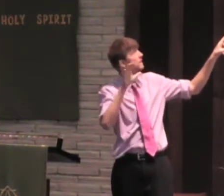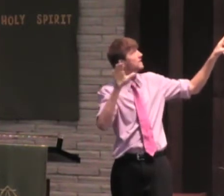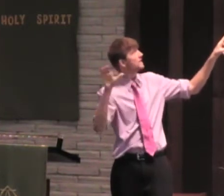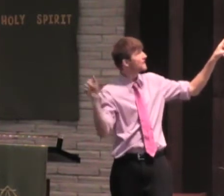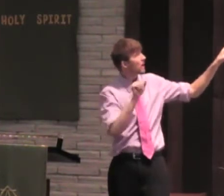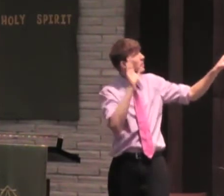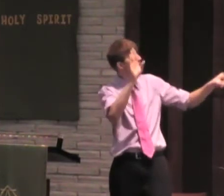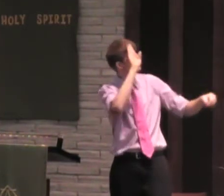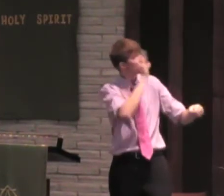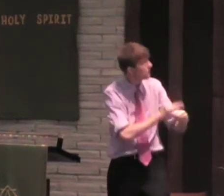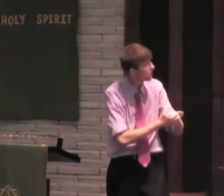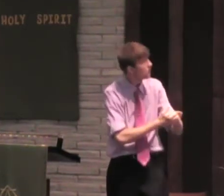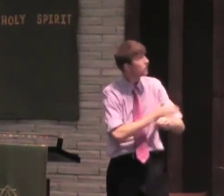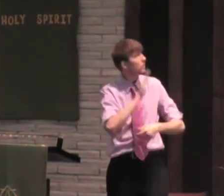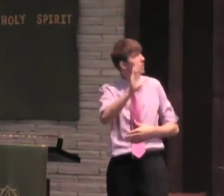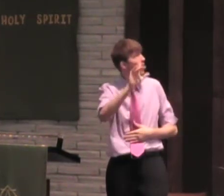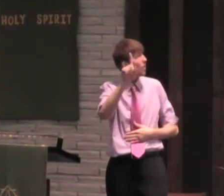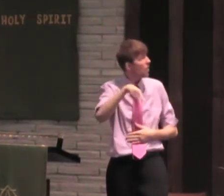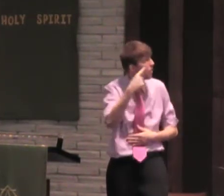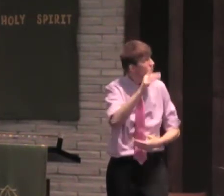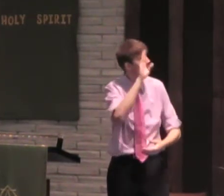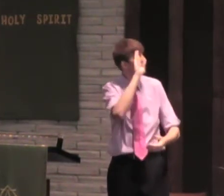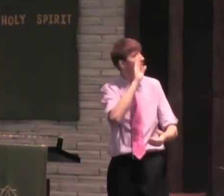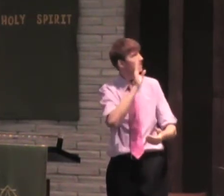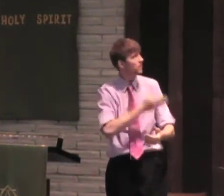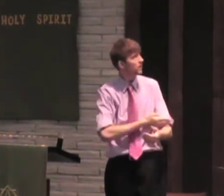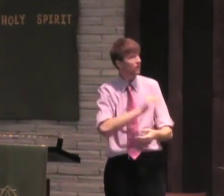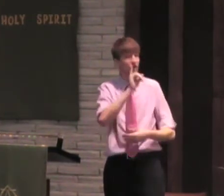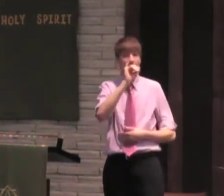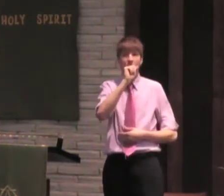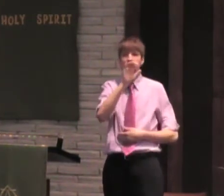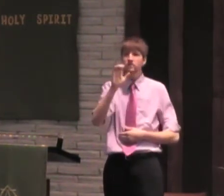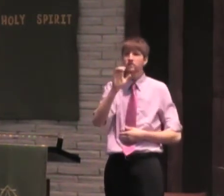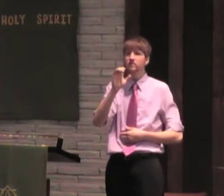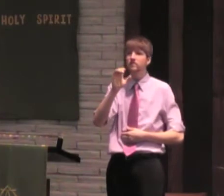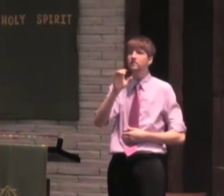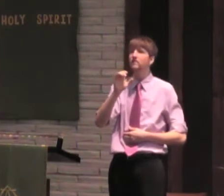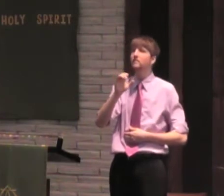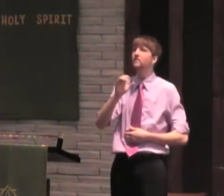2 here. That says, "Take your son, your only son Isaac,